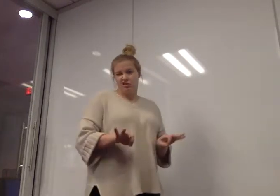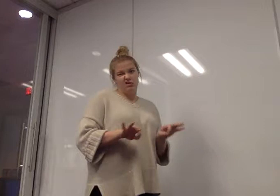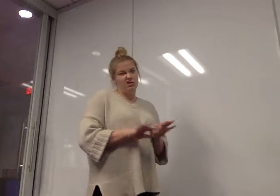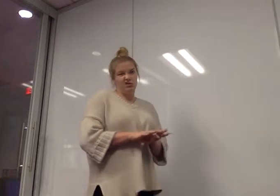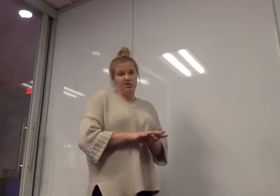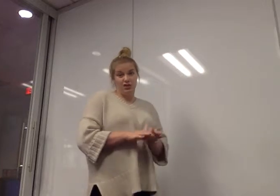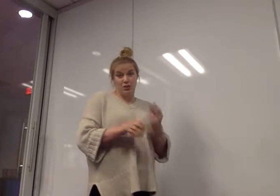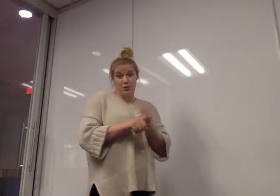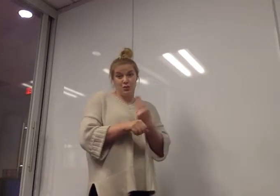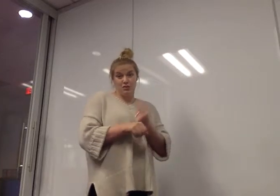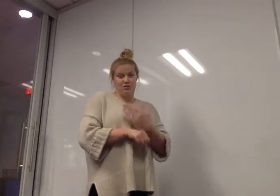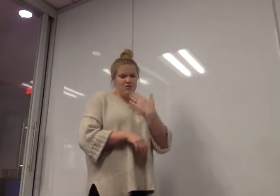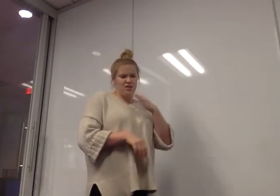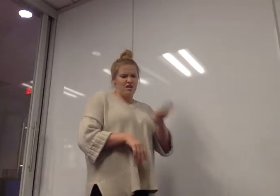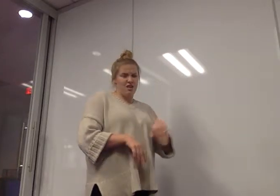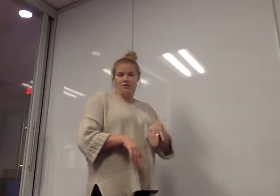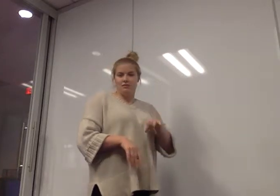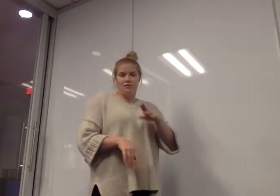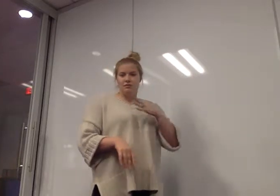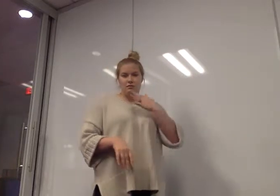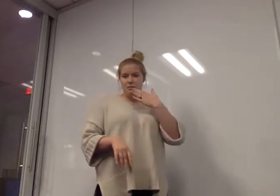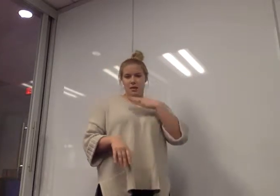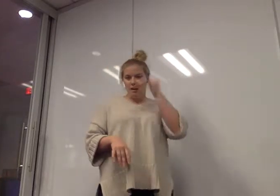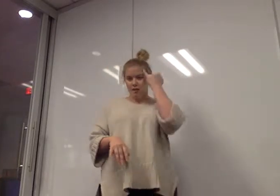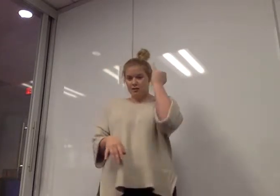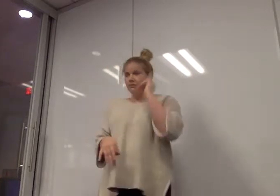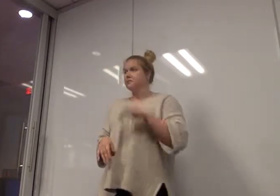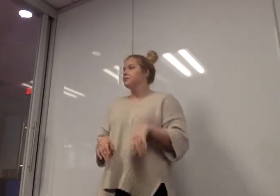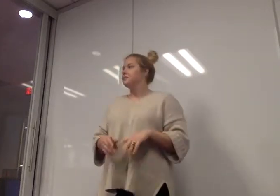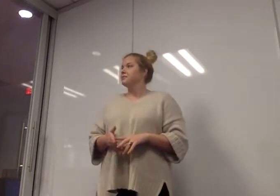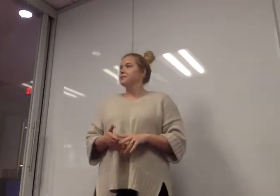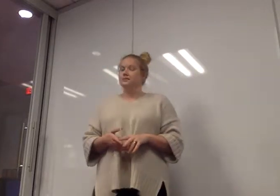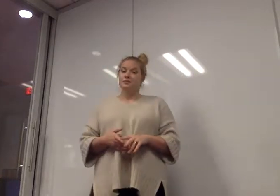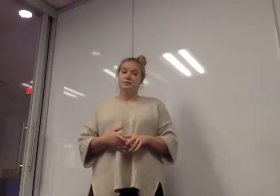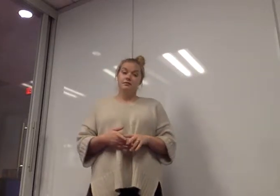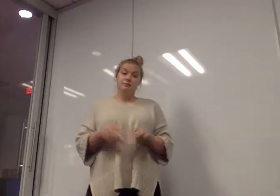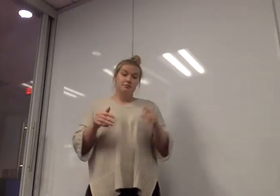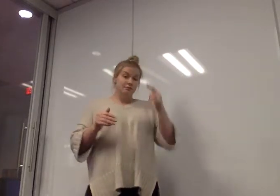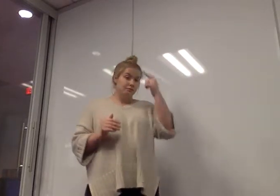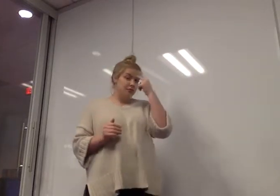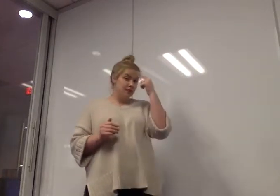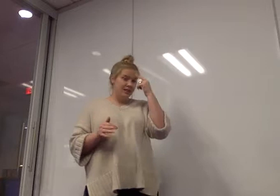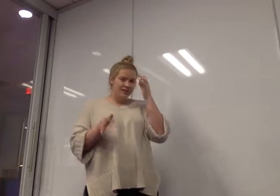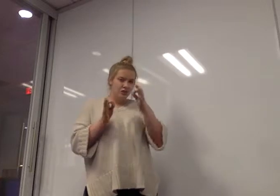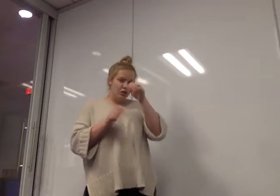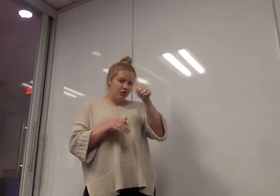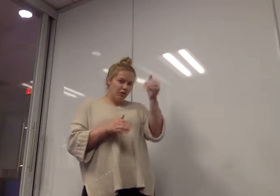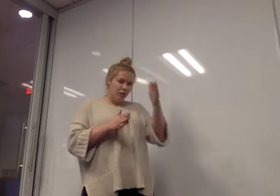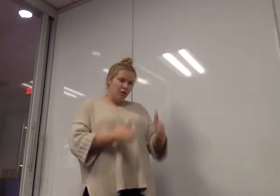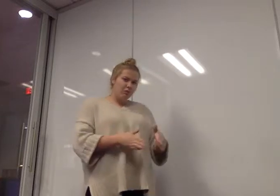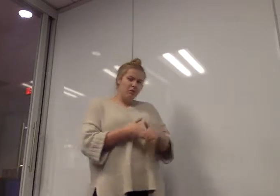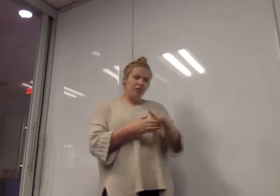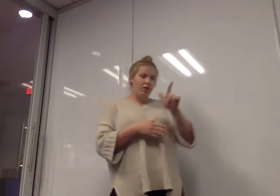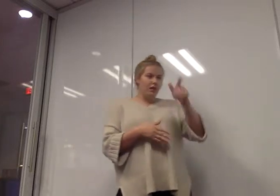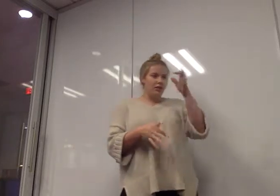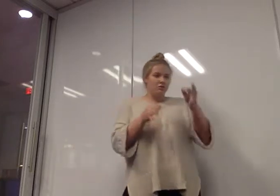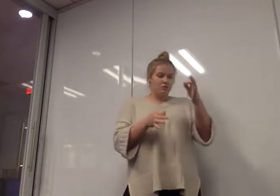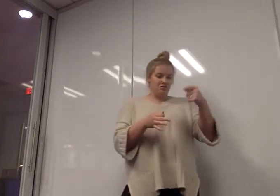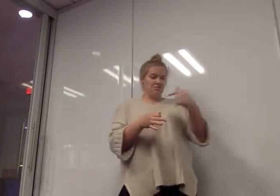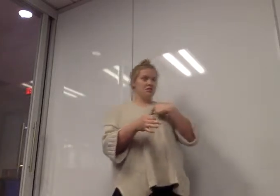idea, right? So when we think of nonverbals, we think of how we judge others, how they judge us, and what the outcomes are. We tend to